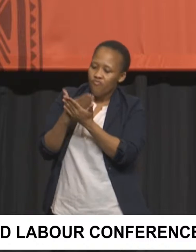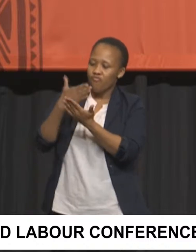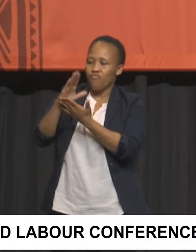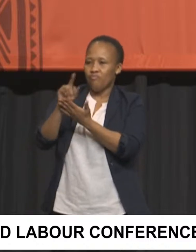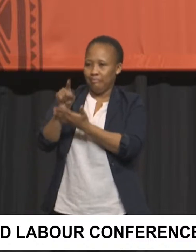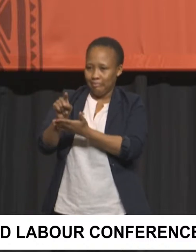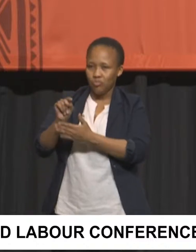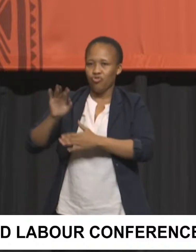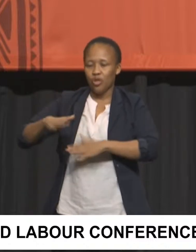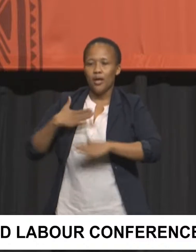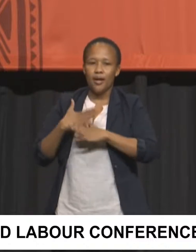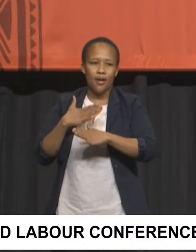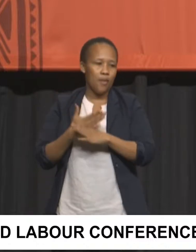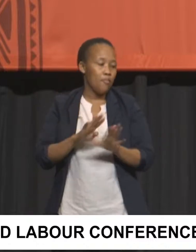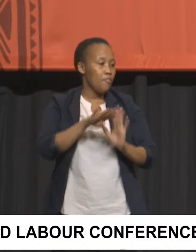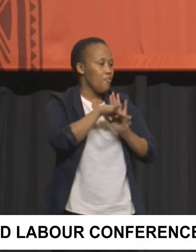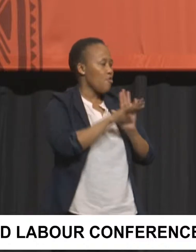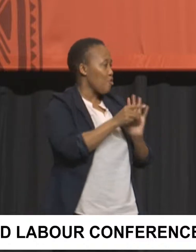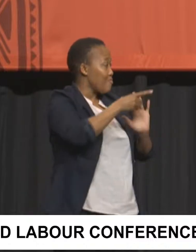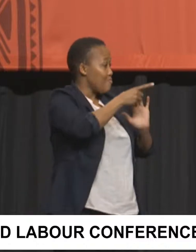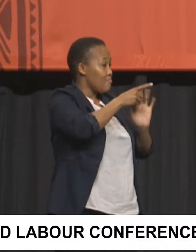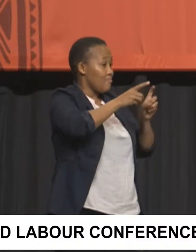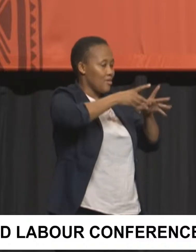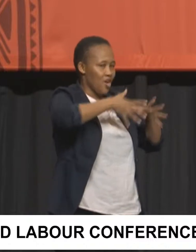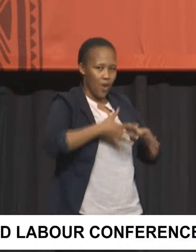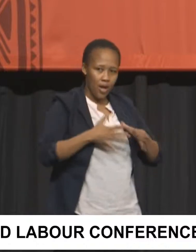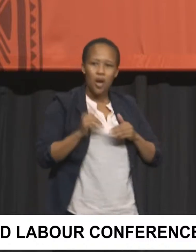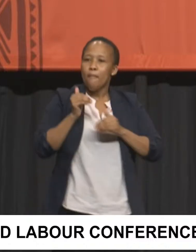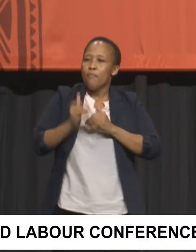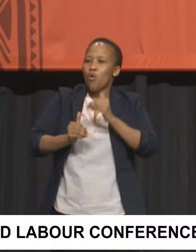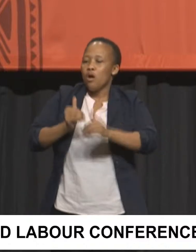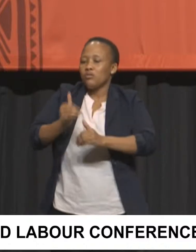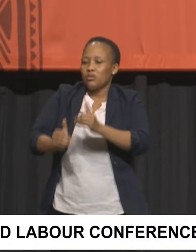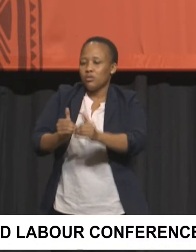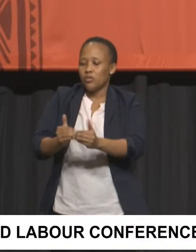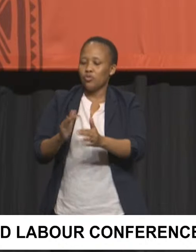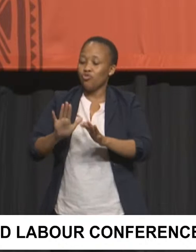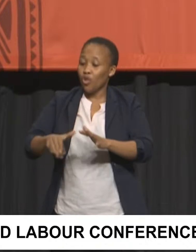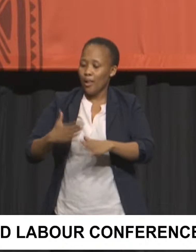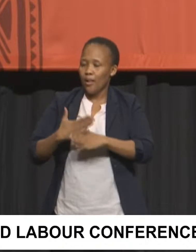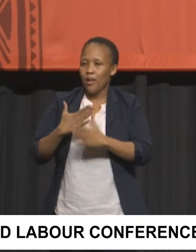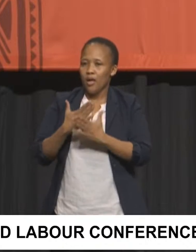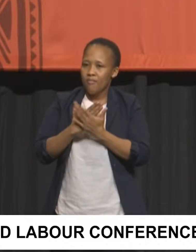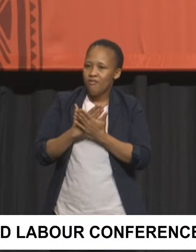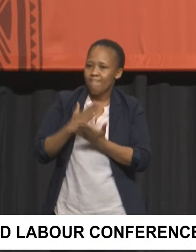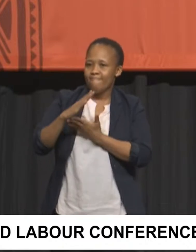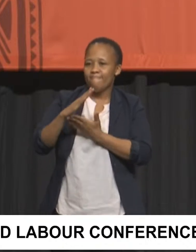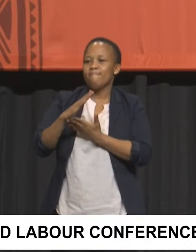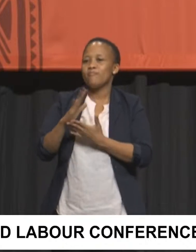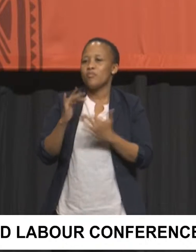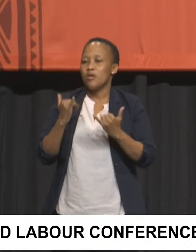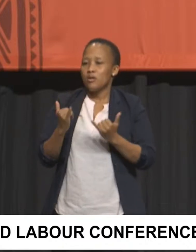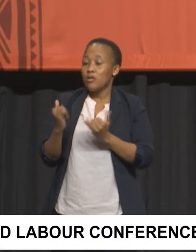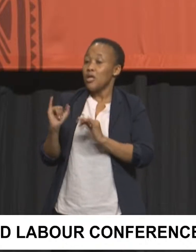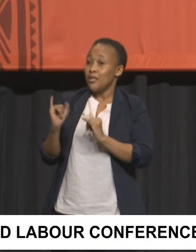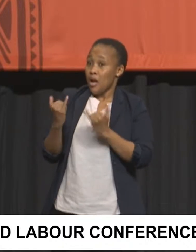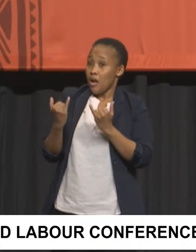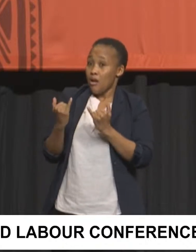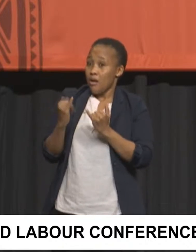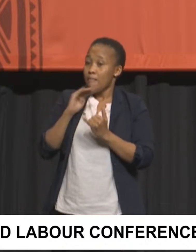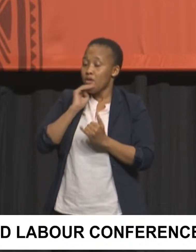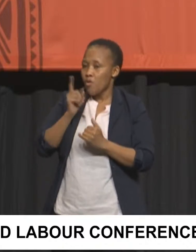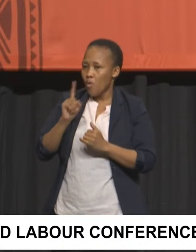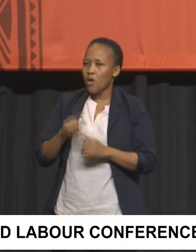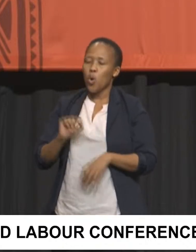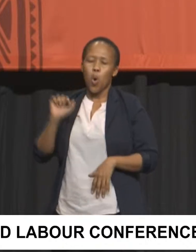Program Director, we cannot allow the progress against the elimination of child labor to stall. As a result, we need to explore